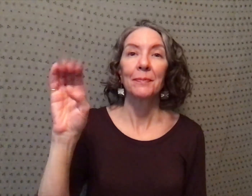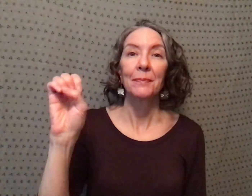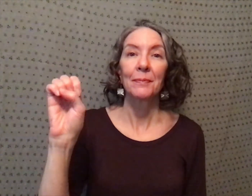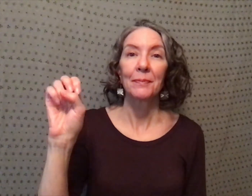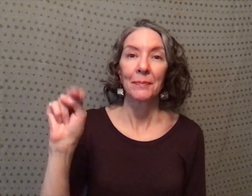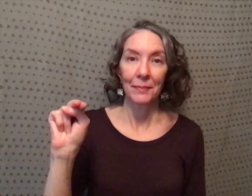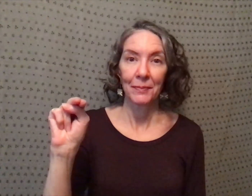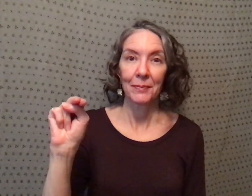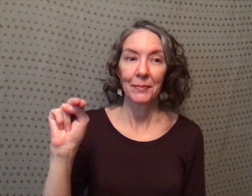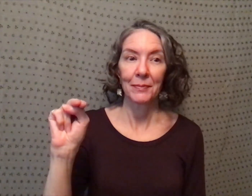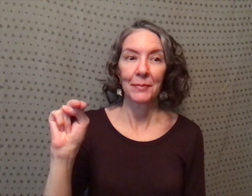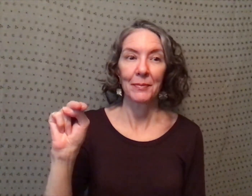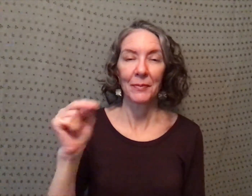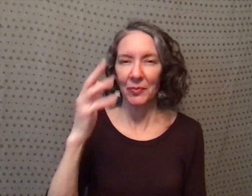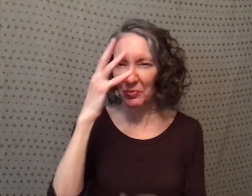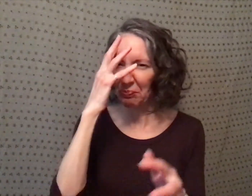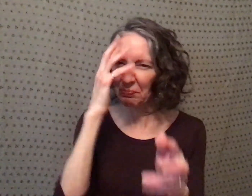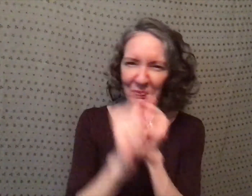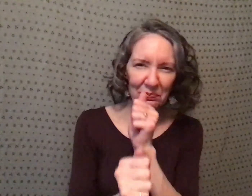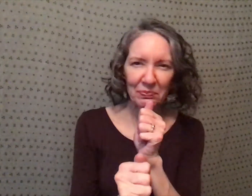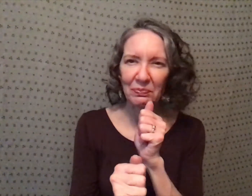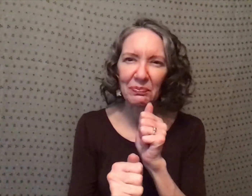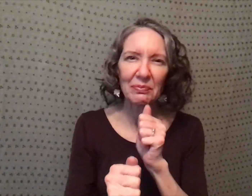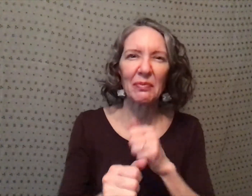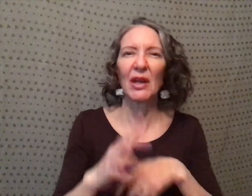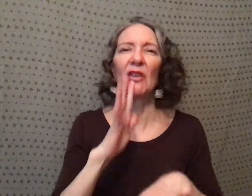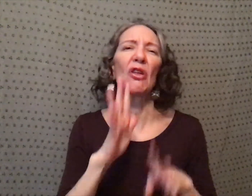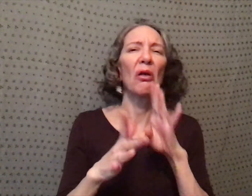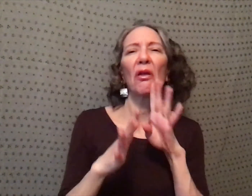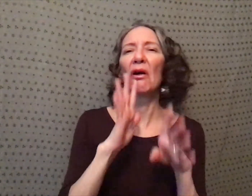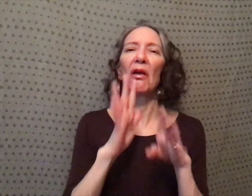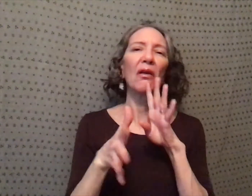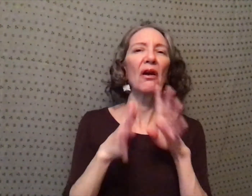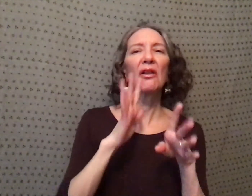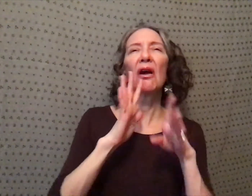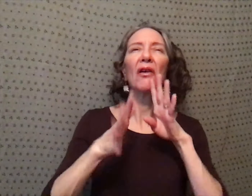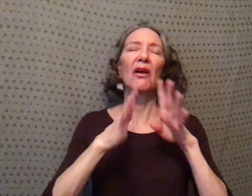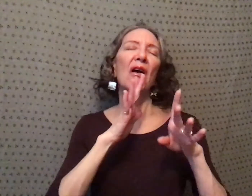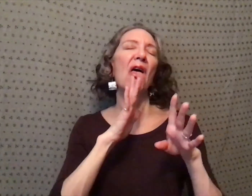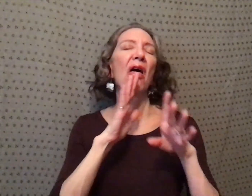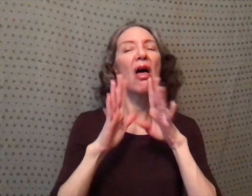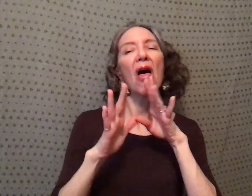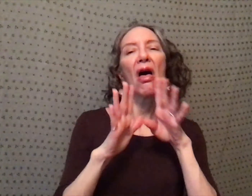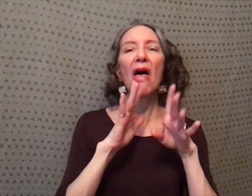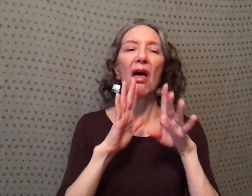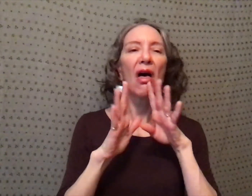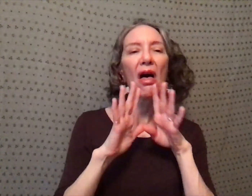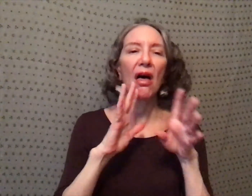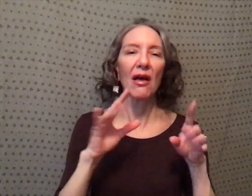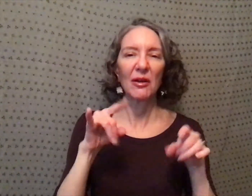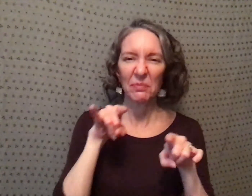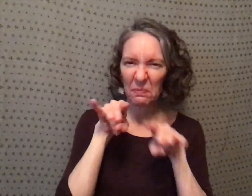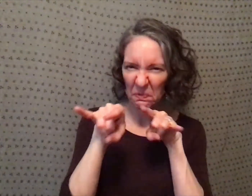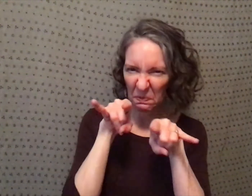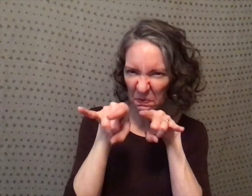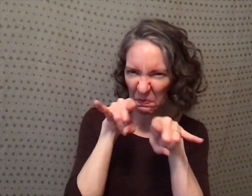Ben is mean, a big talker, and mocking.